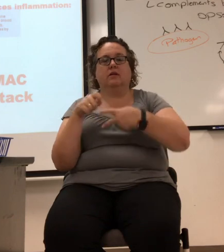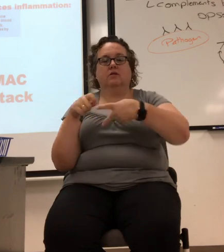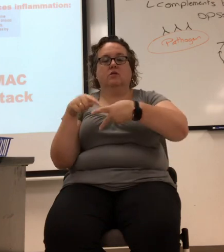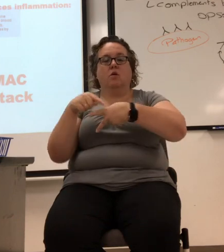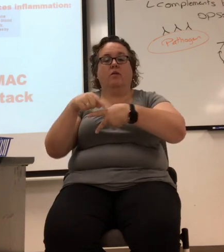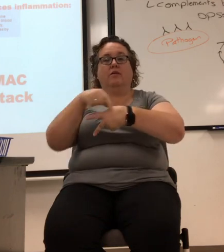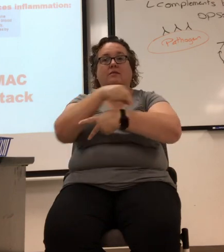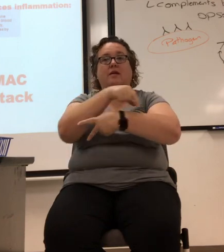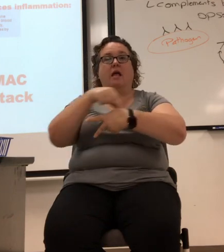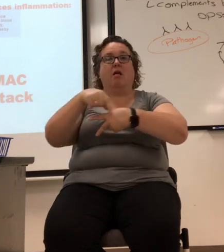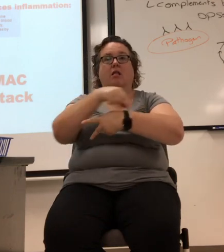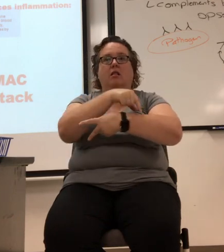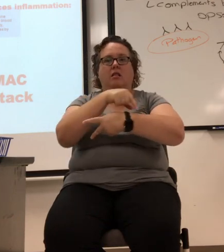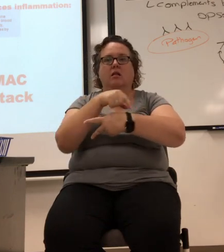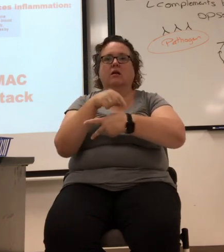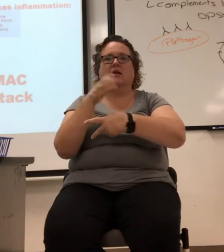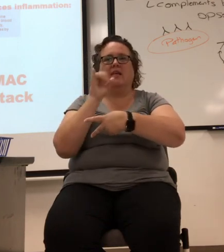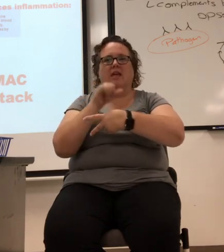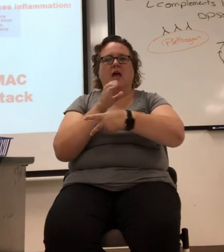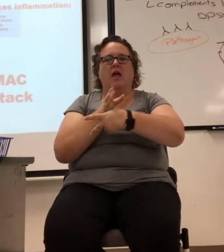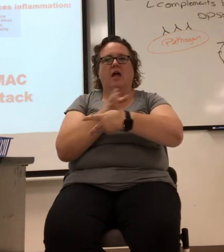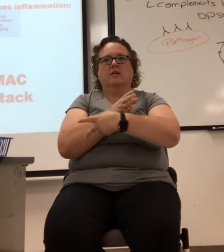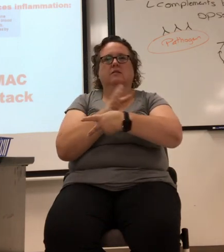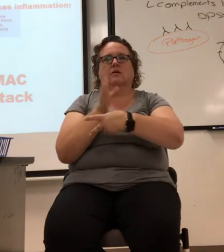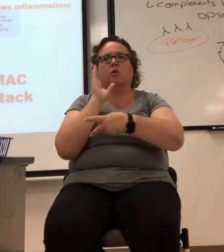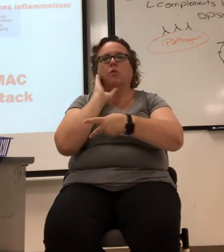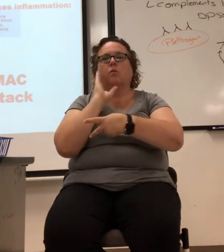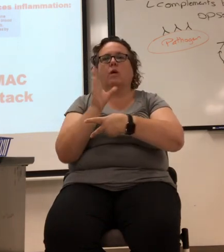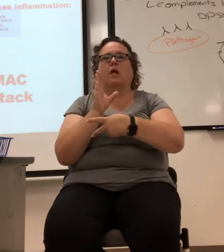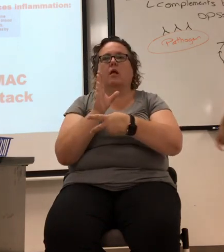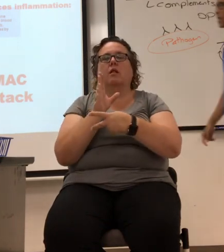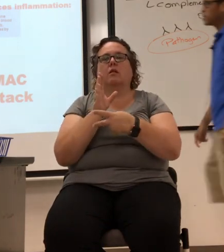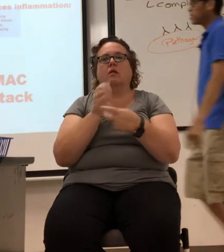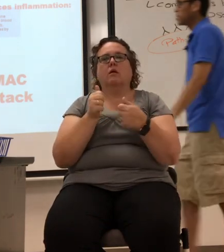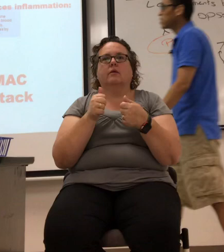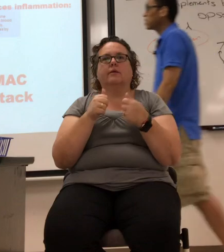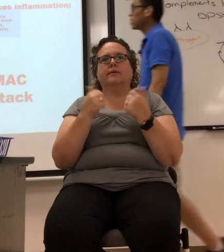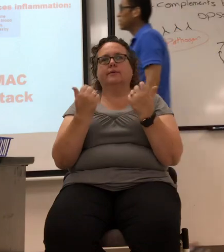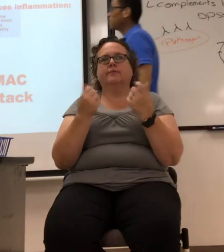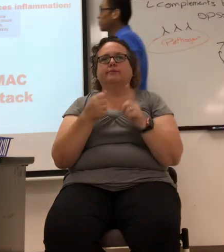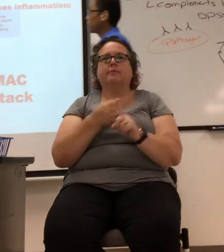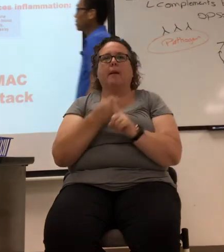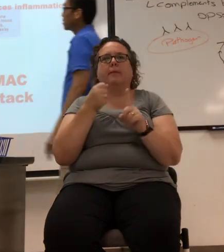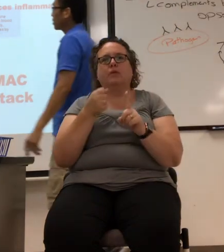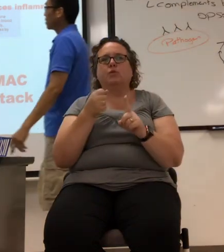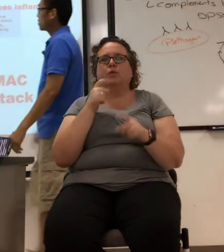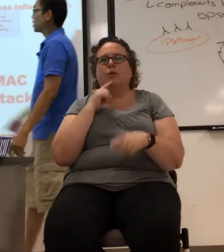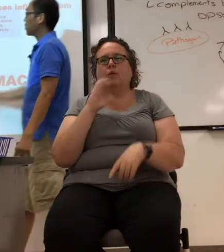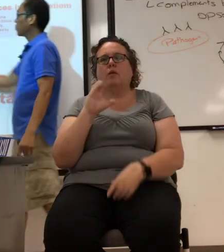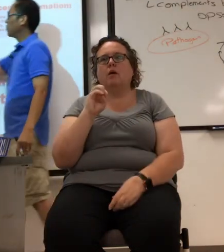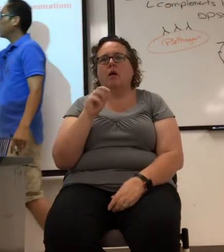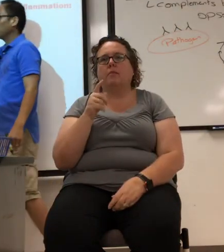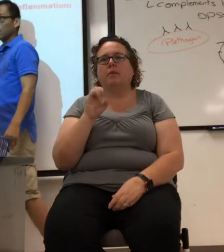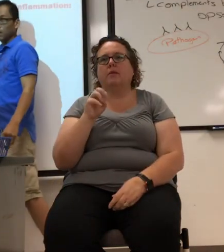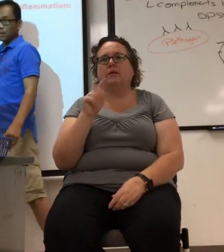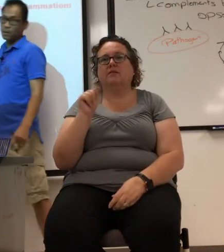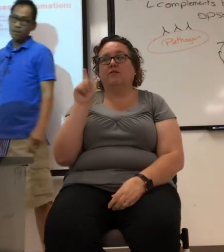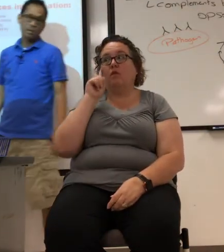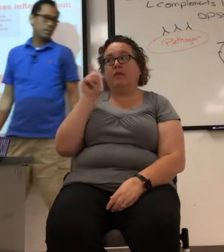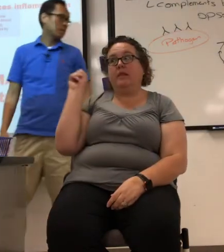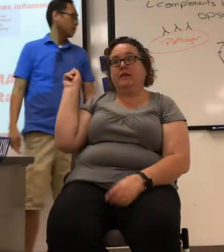But that end will kind of bump into complement. In this case, this C3B.